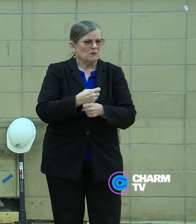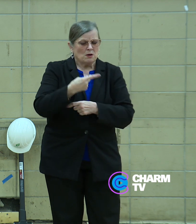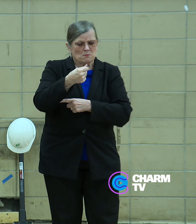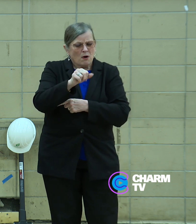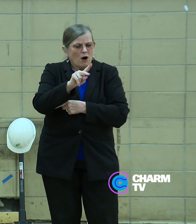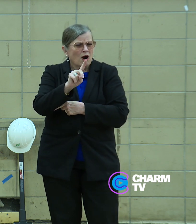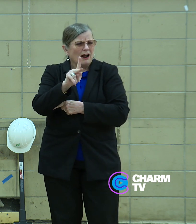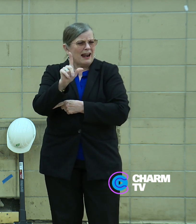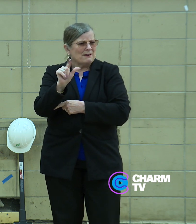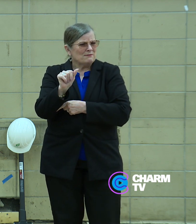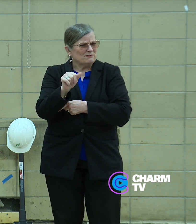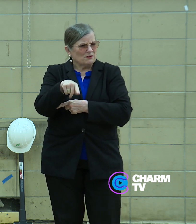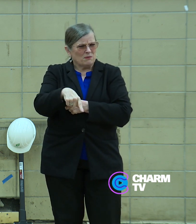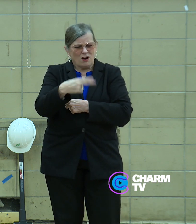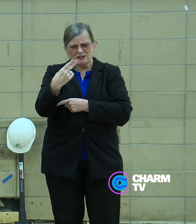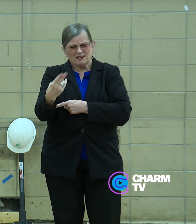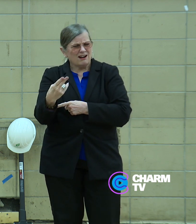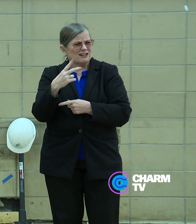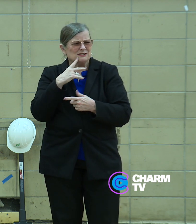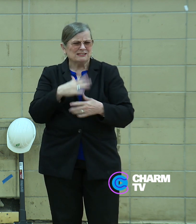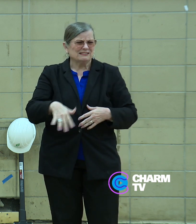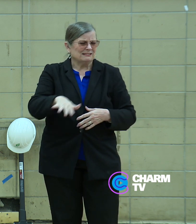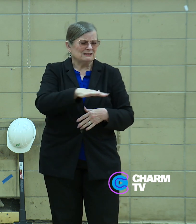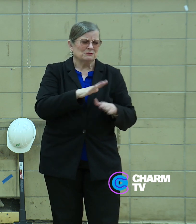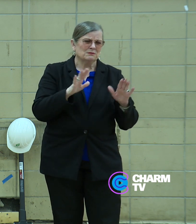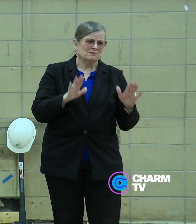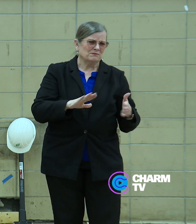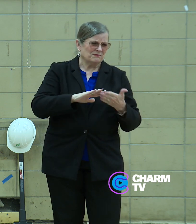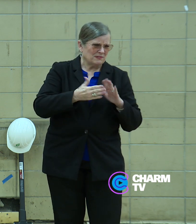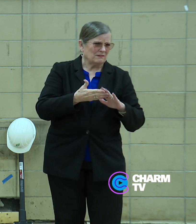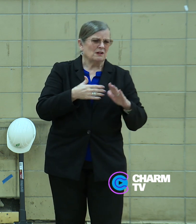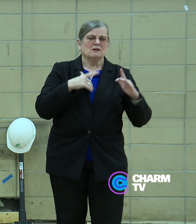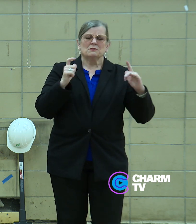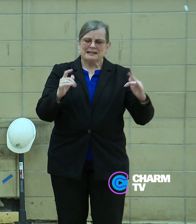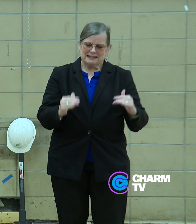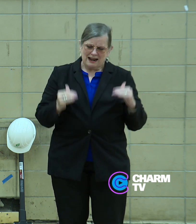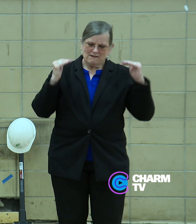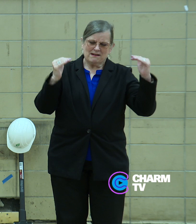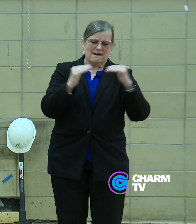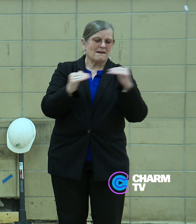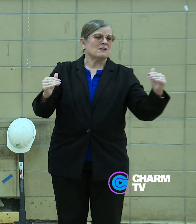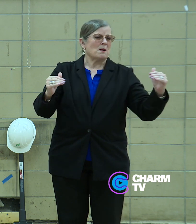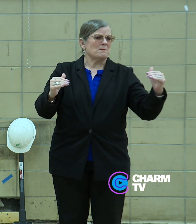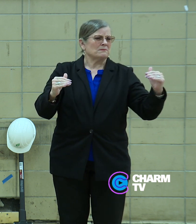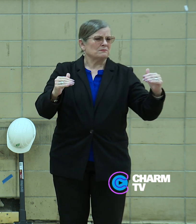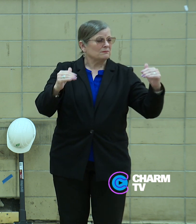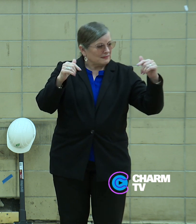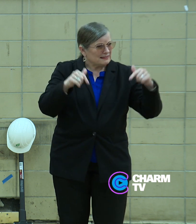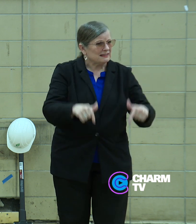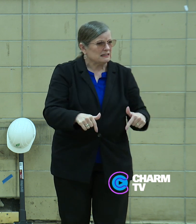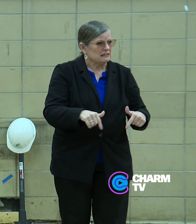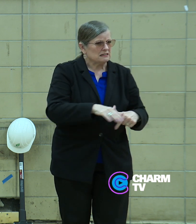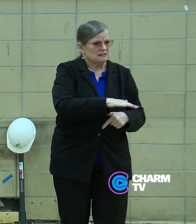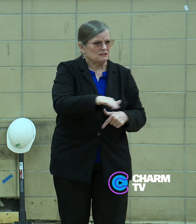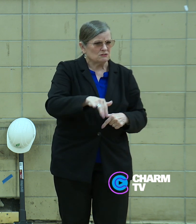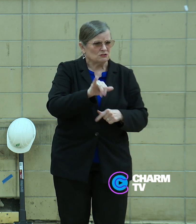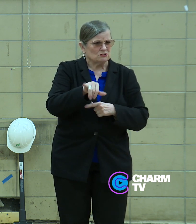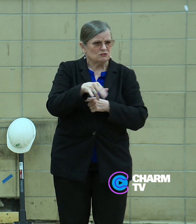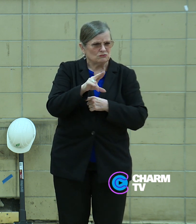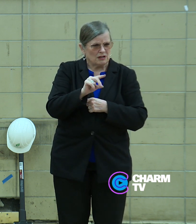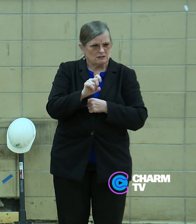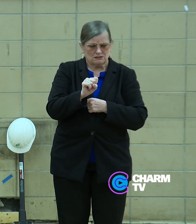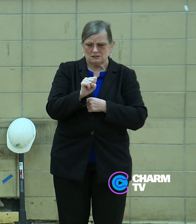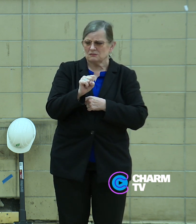Heights, all of the city, we've got to level up. And it's starting right here at J.D. Gross